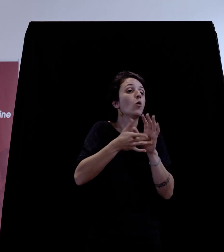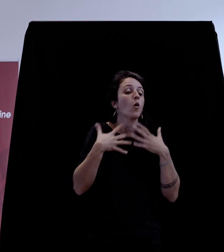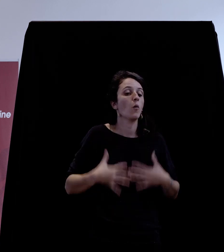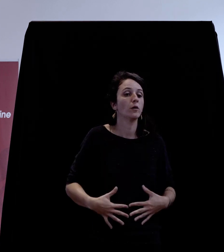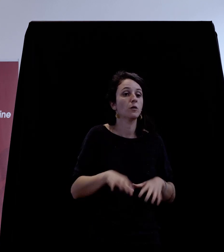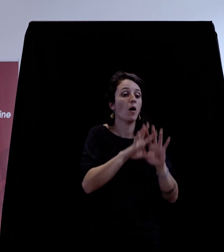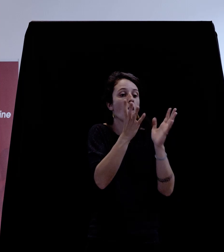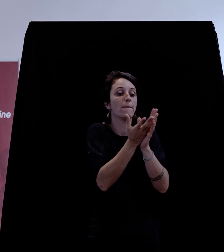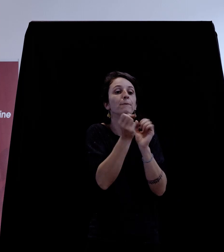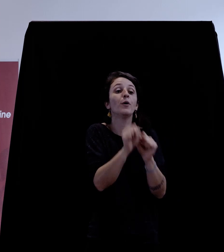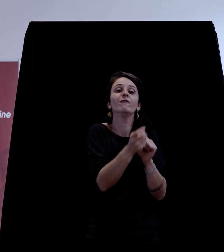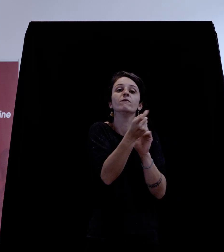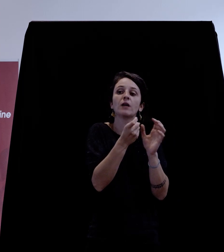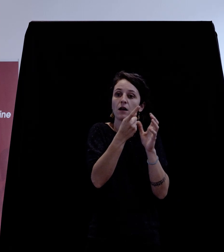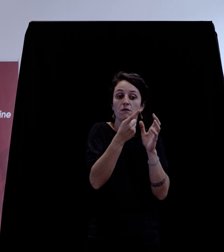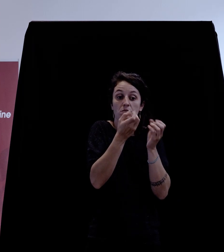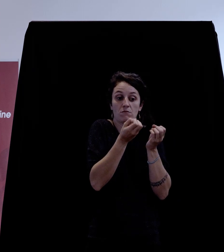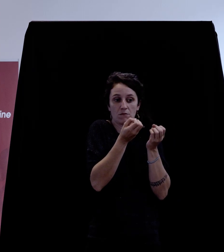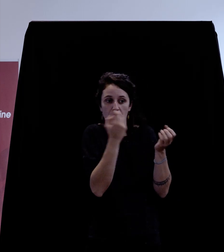why would our kids have anxiety?